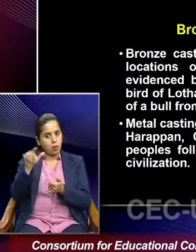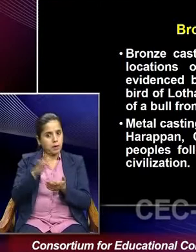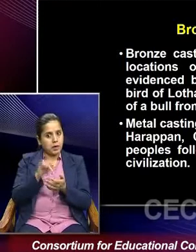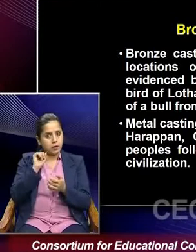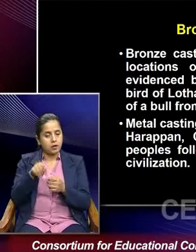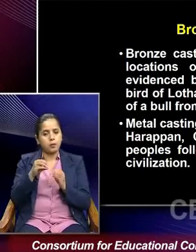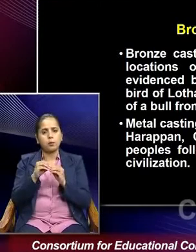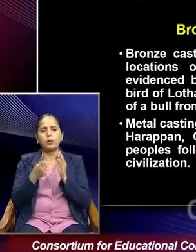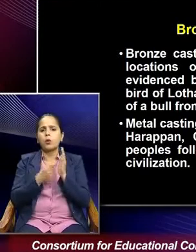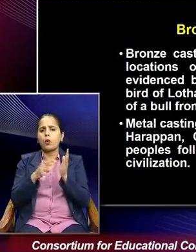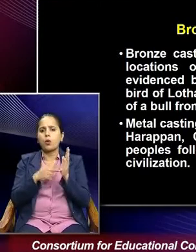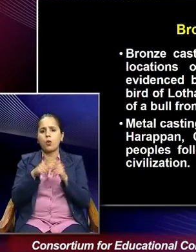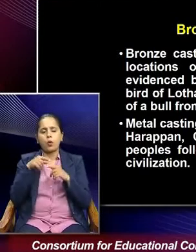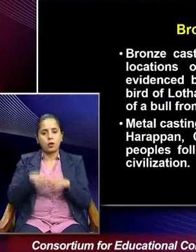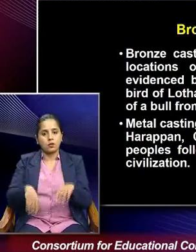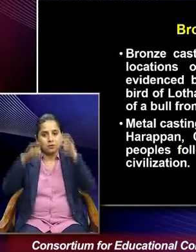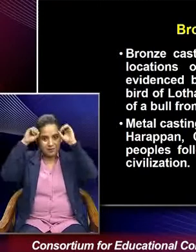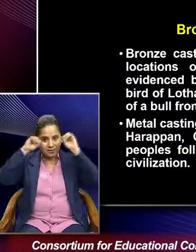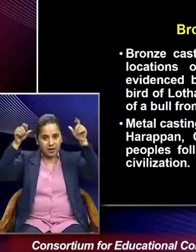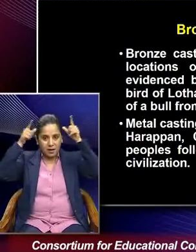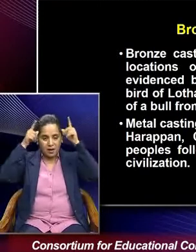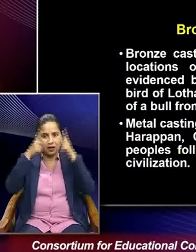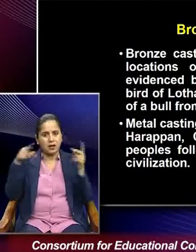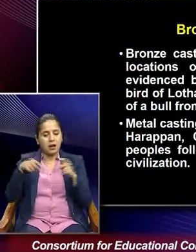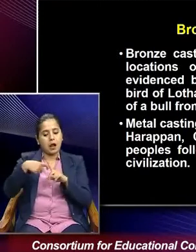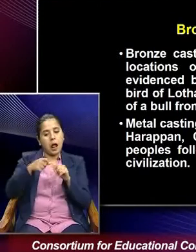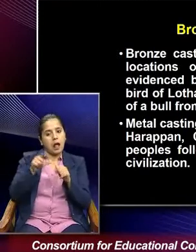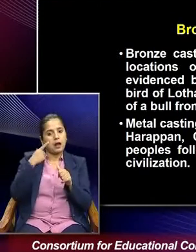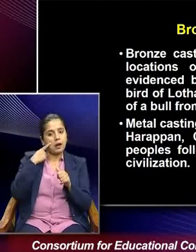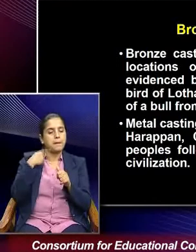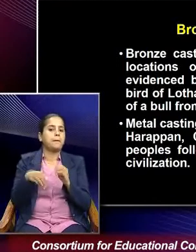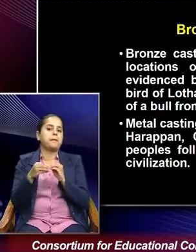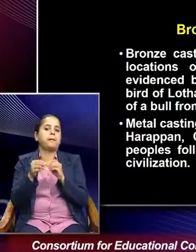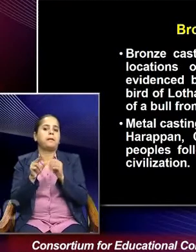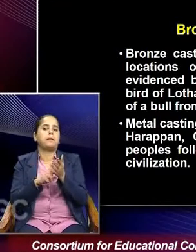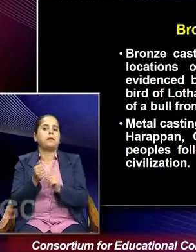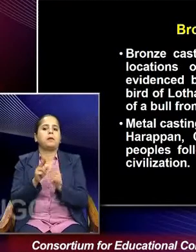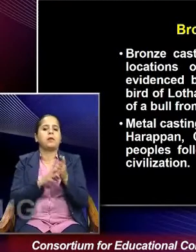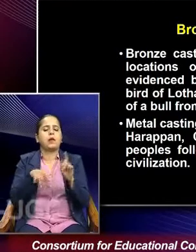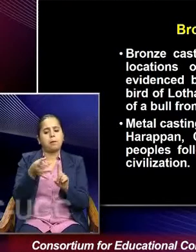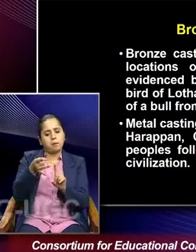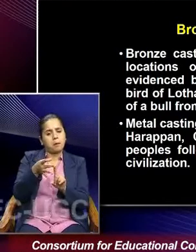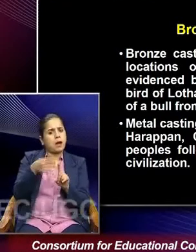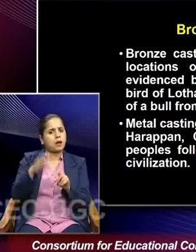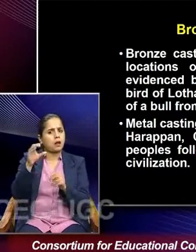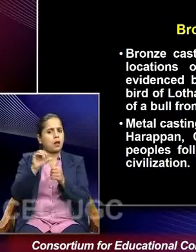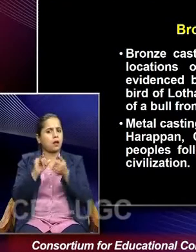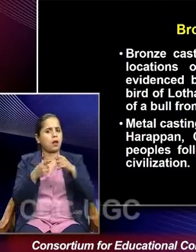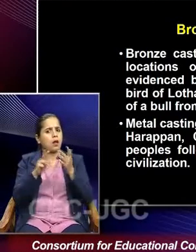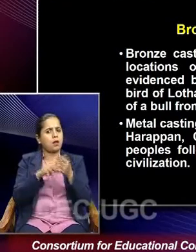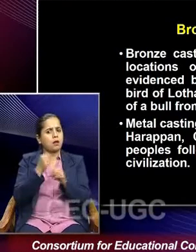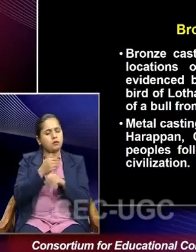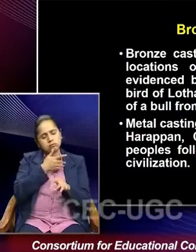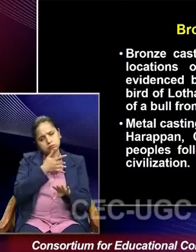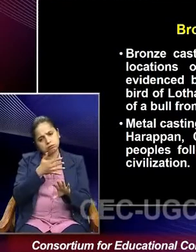bronze figure of a bull from Kali Bangan. Metal casting persisted until